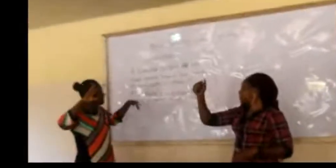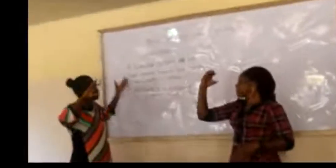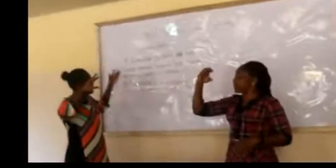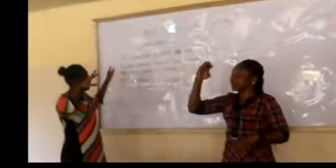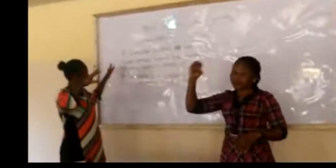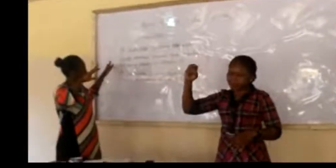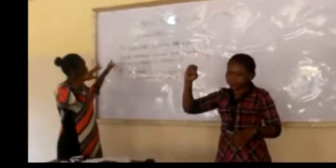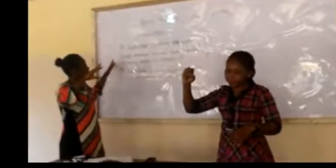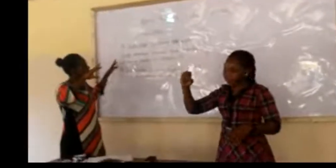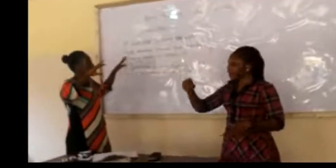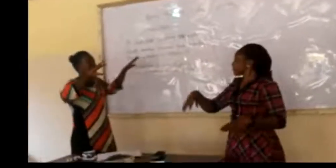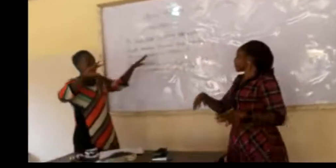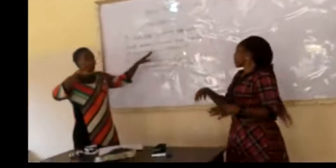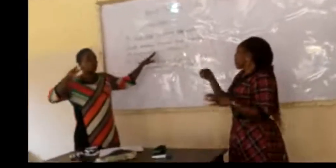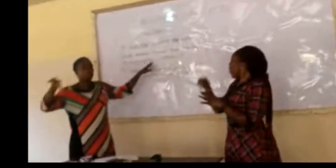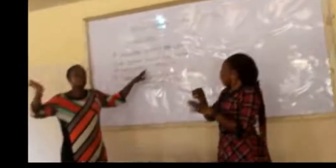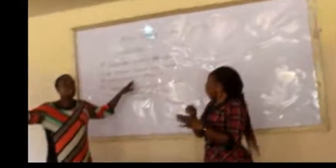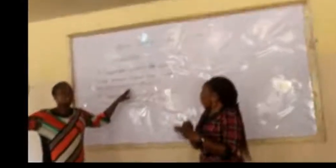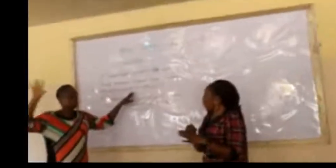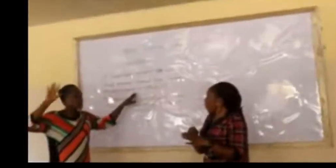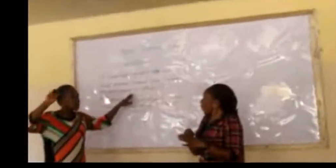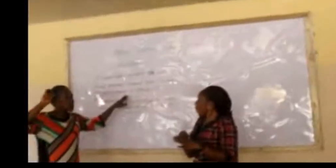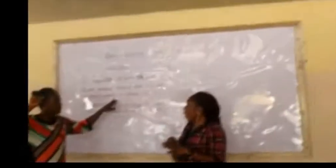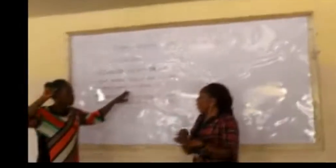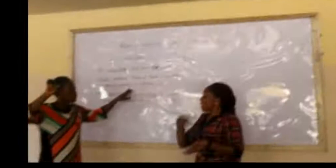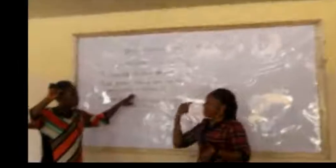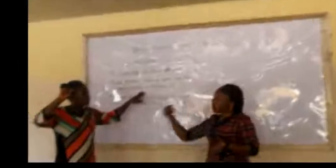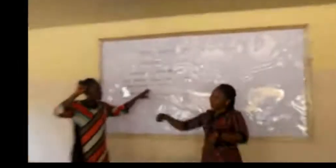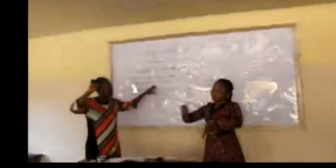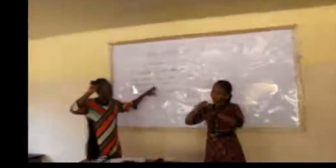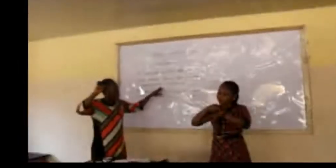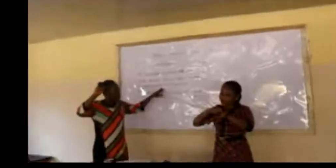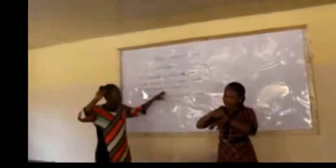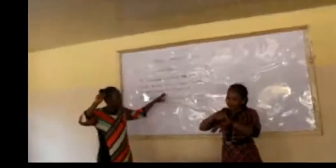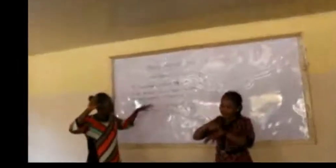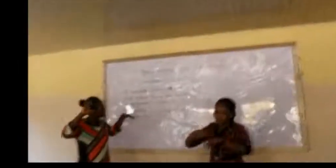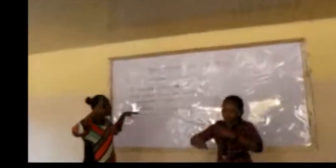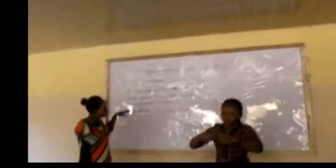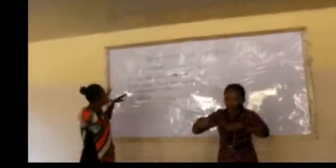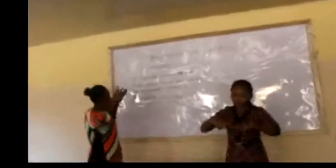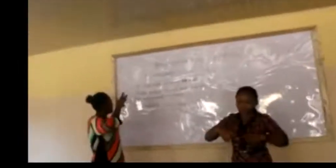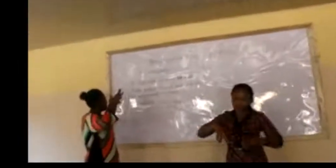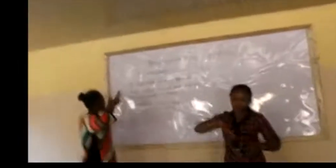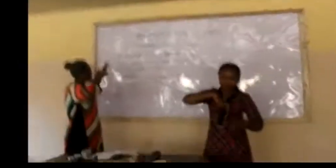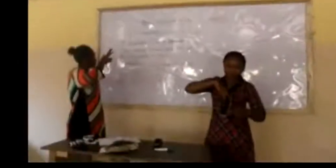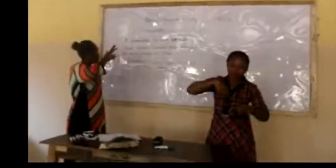or the earth orbiting the sun, or